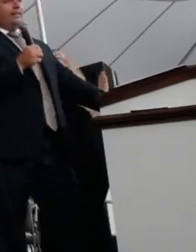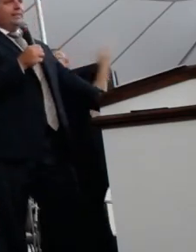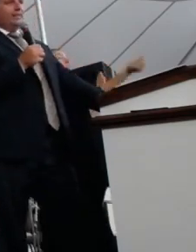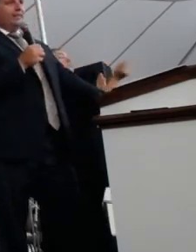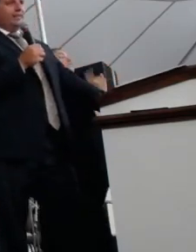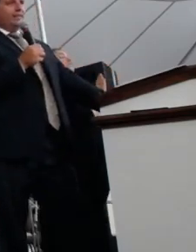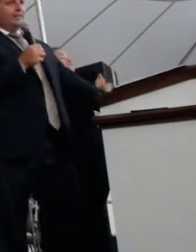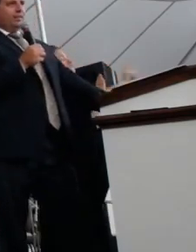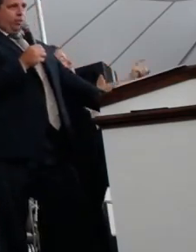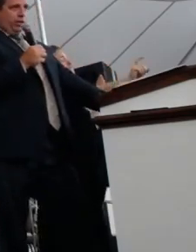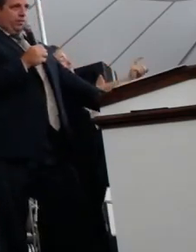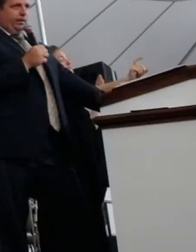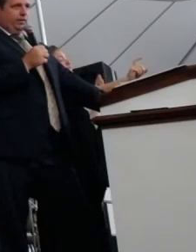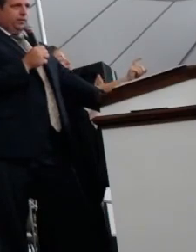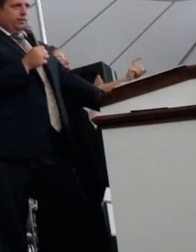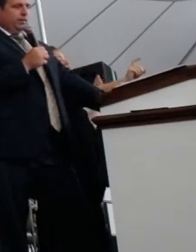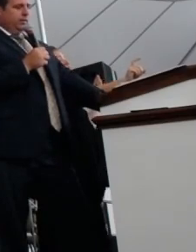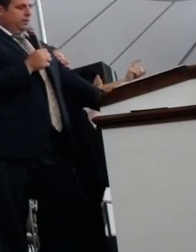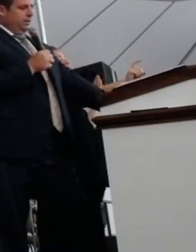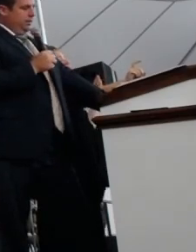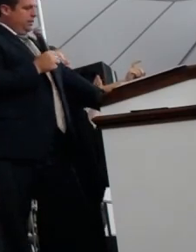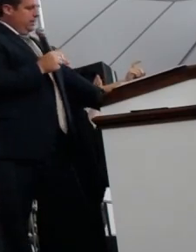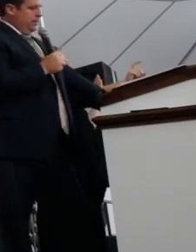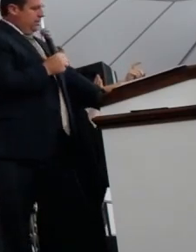away, you with me?